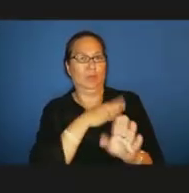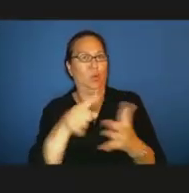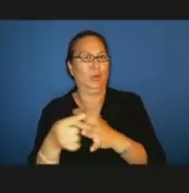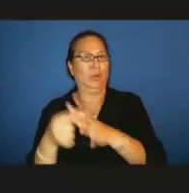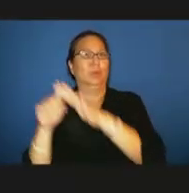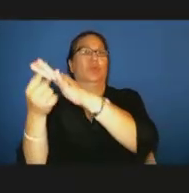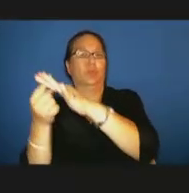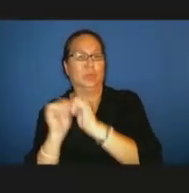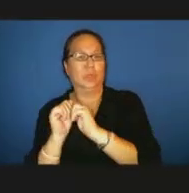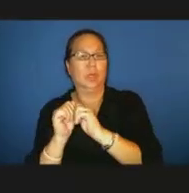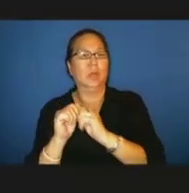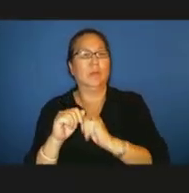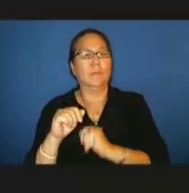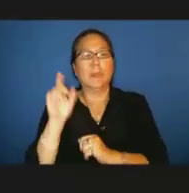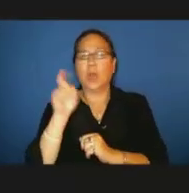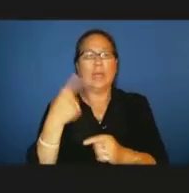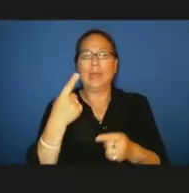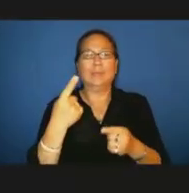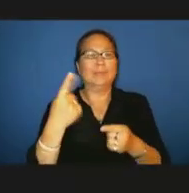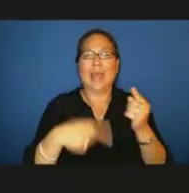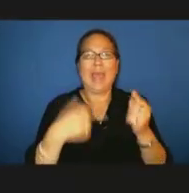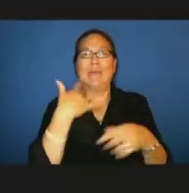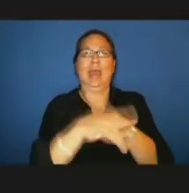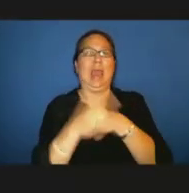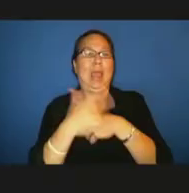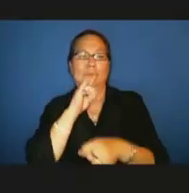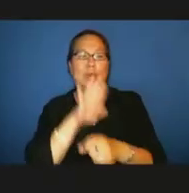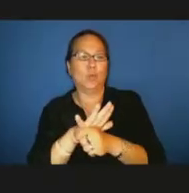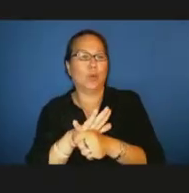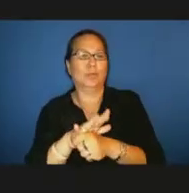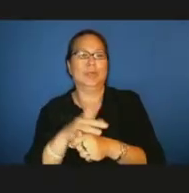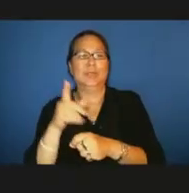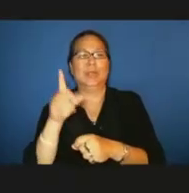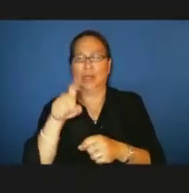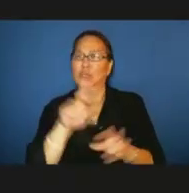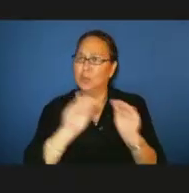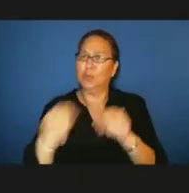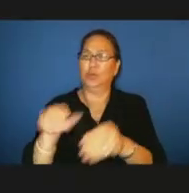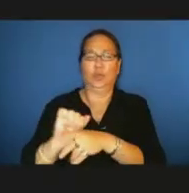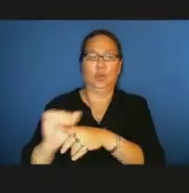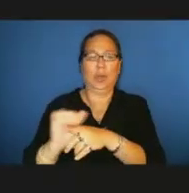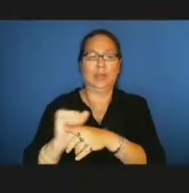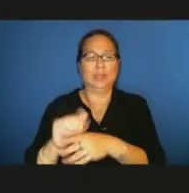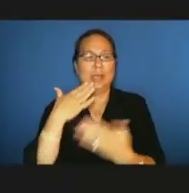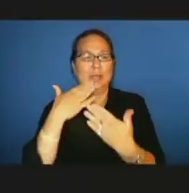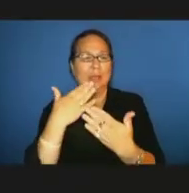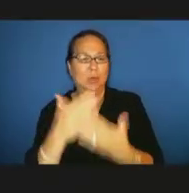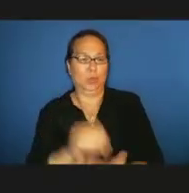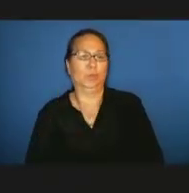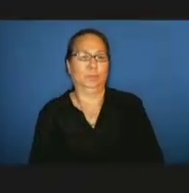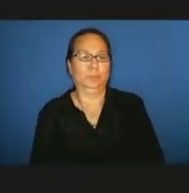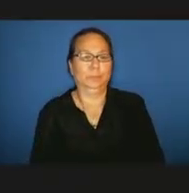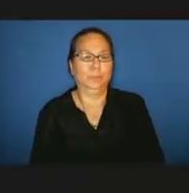practice. And until then, no school should be closed. Thank you. Thank you very much.